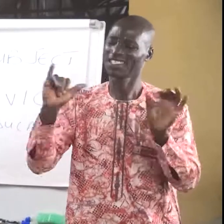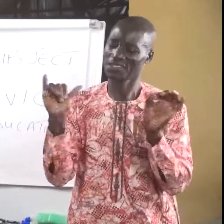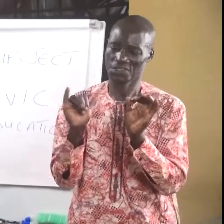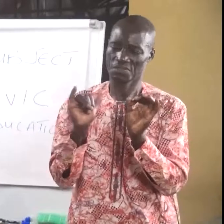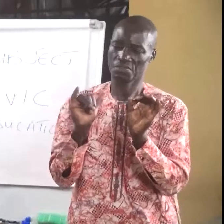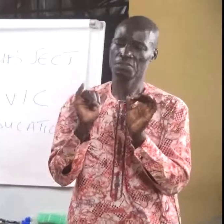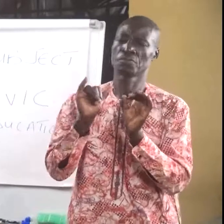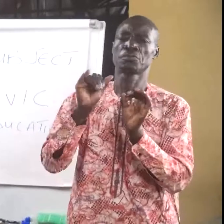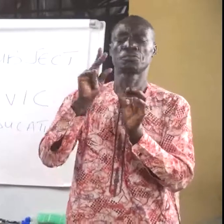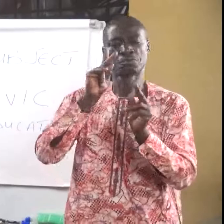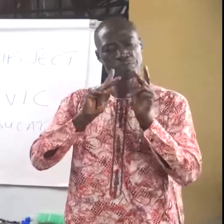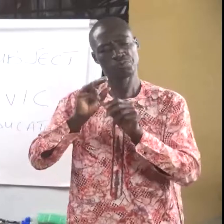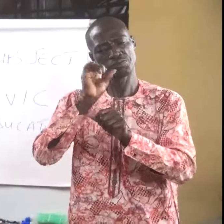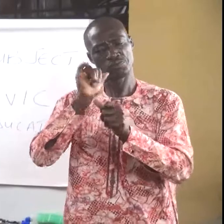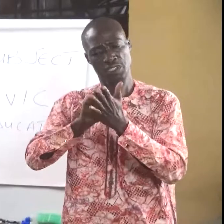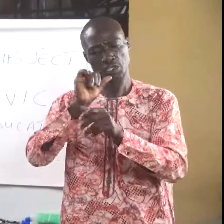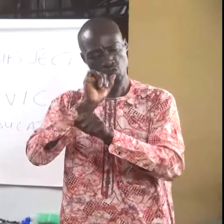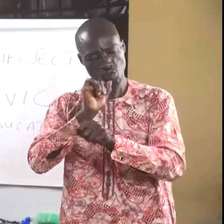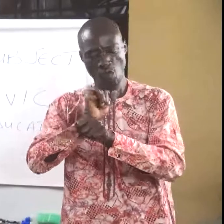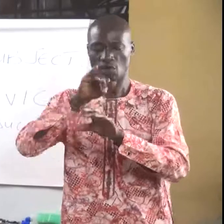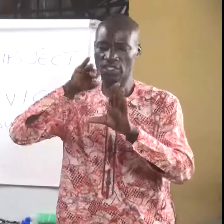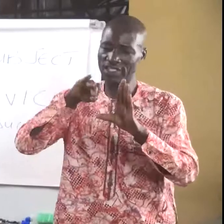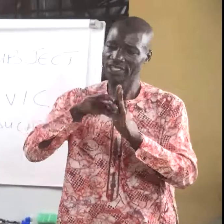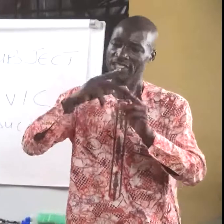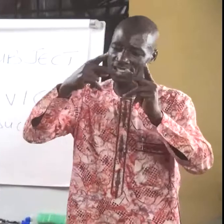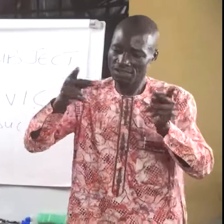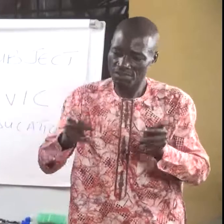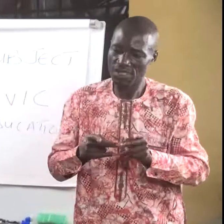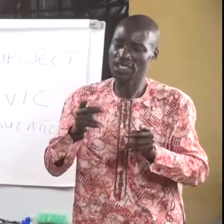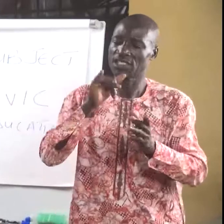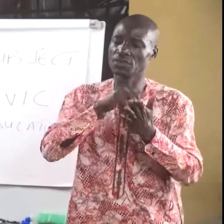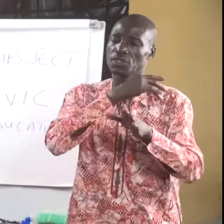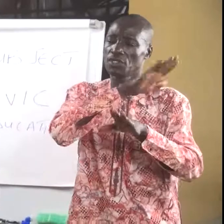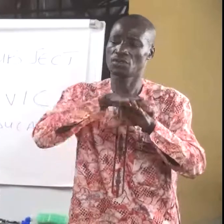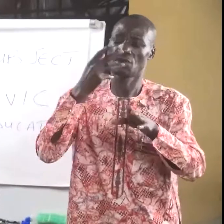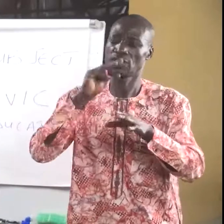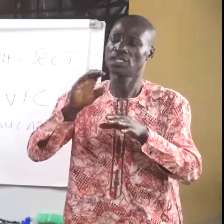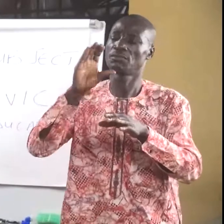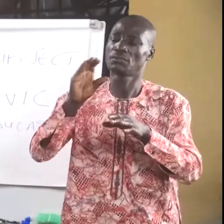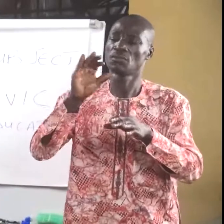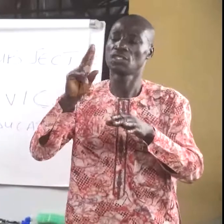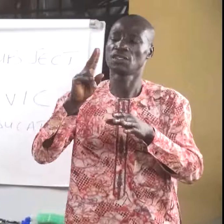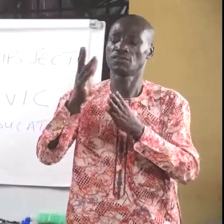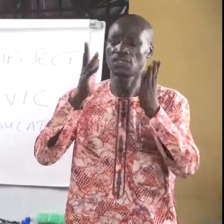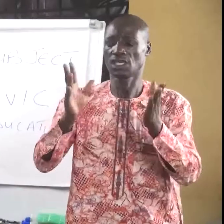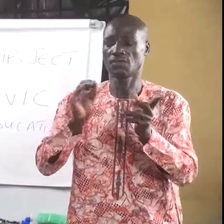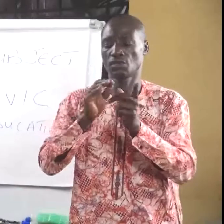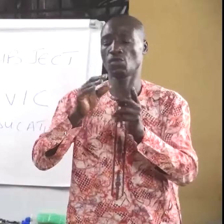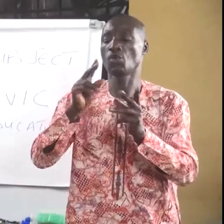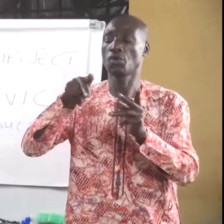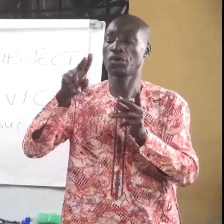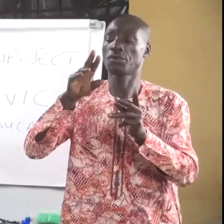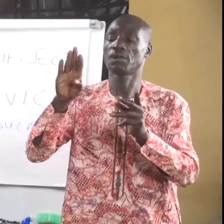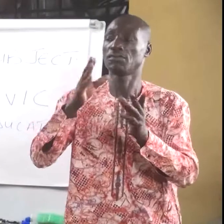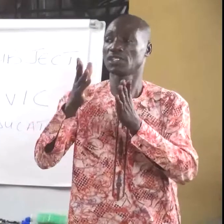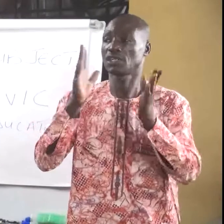are working in the public service, which you can call them civil servant or public servant. So